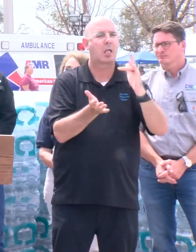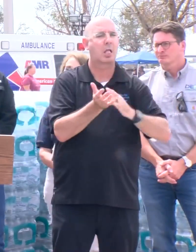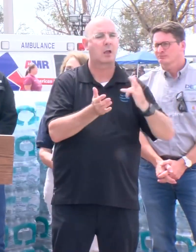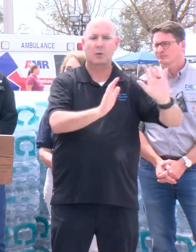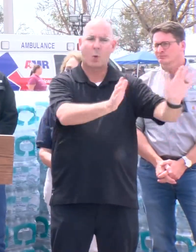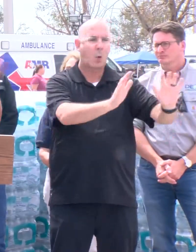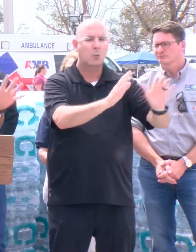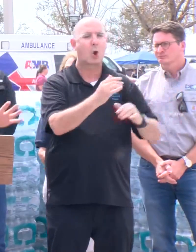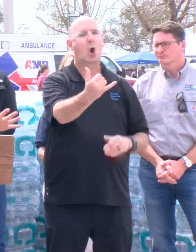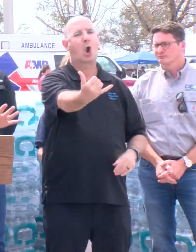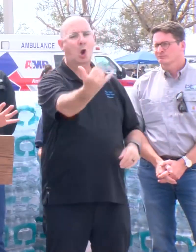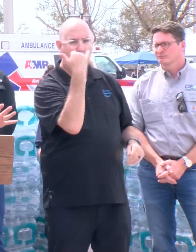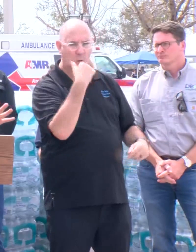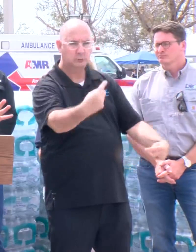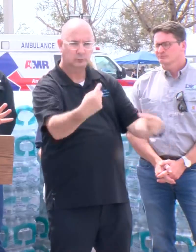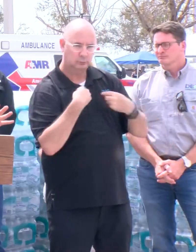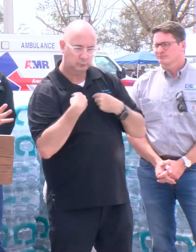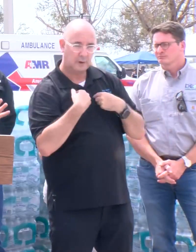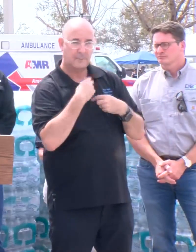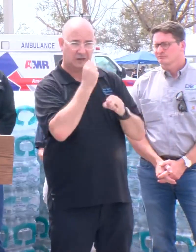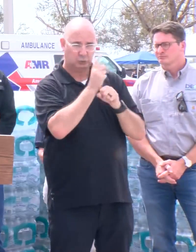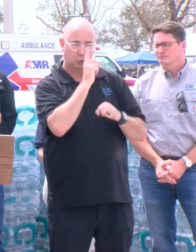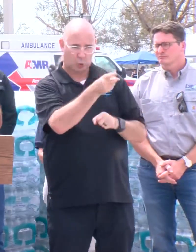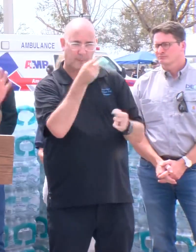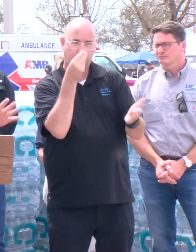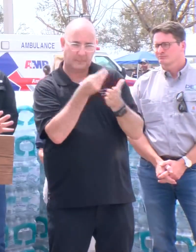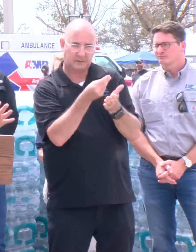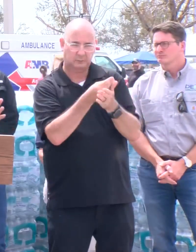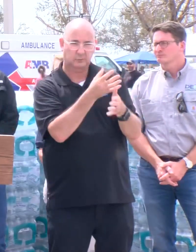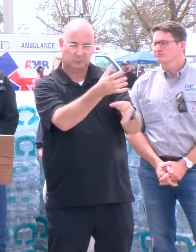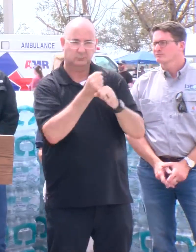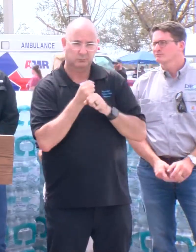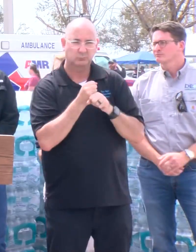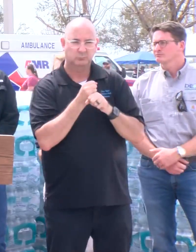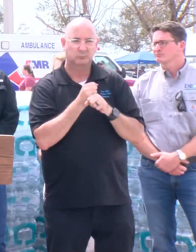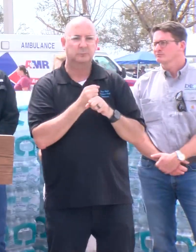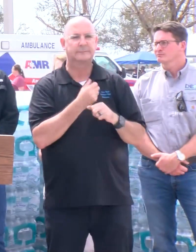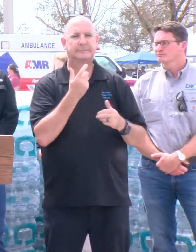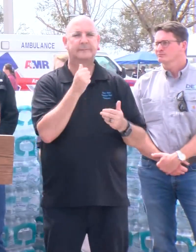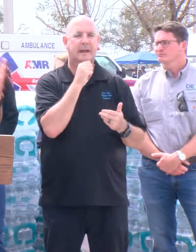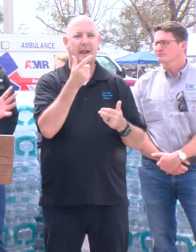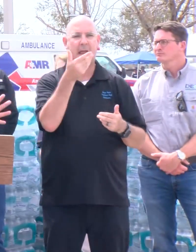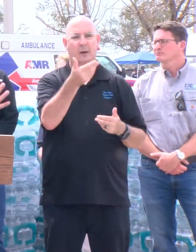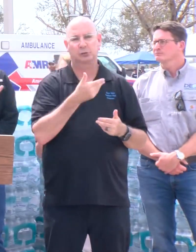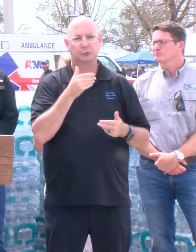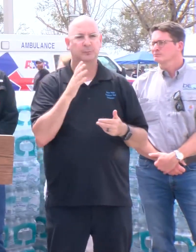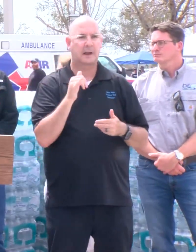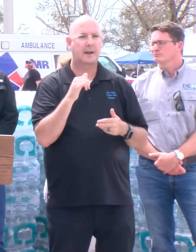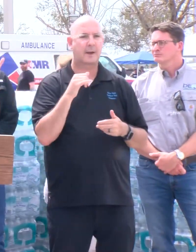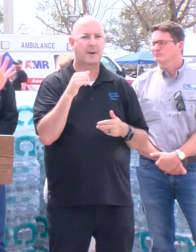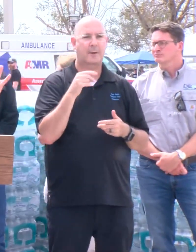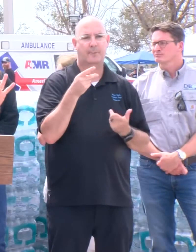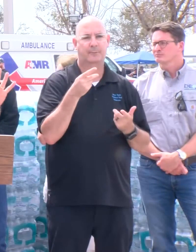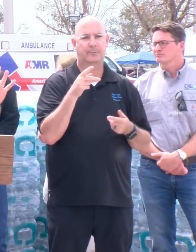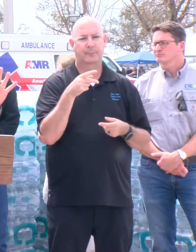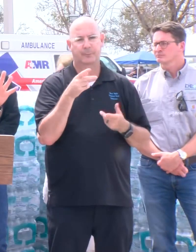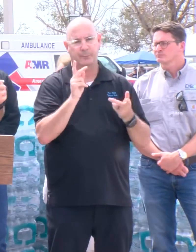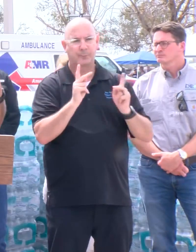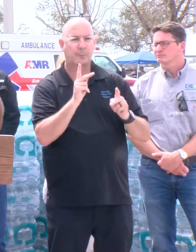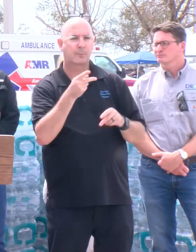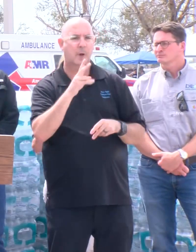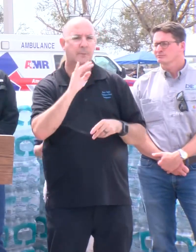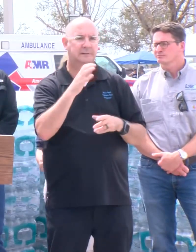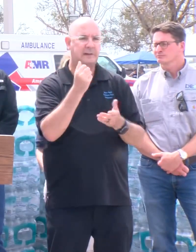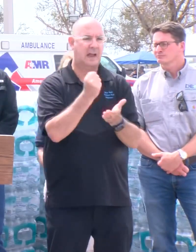money as we can. You could always hire public assistance. You can always hire a public adjuster. You can always hire somebody to help you manage your